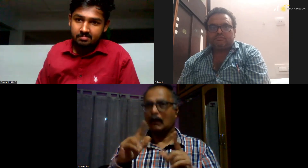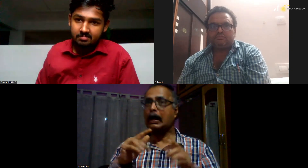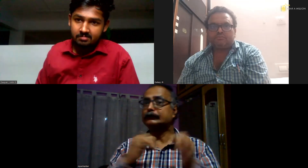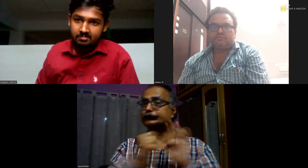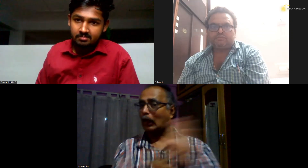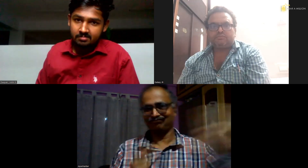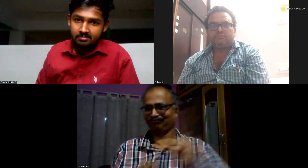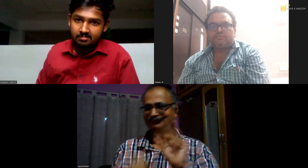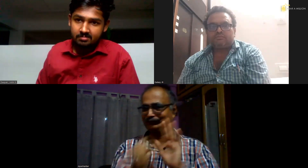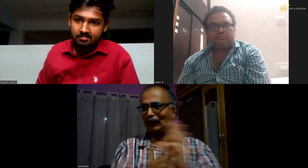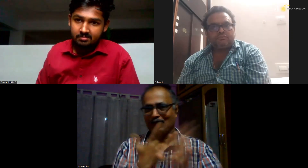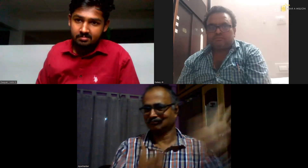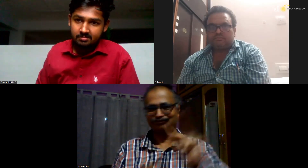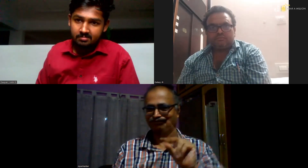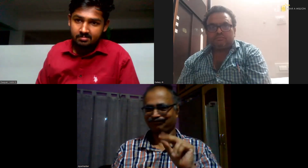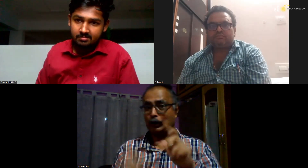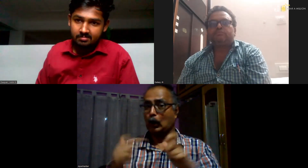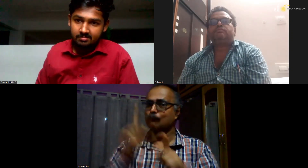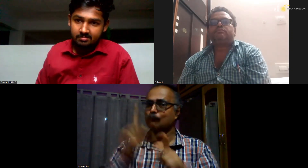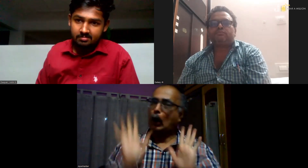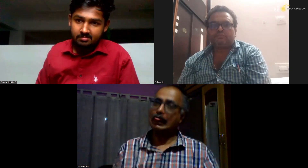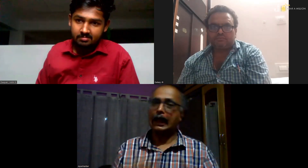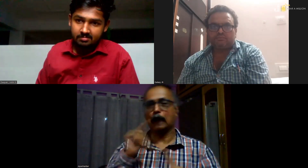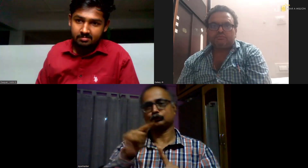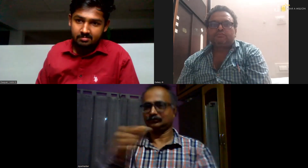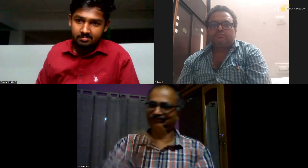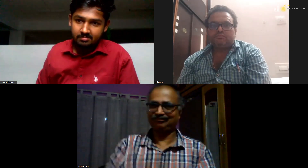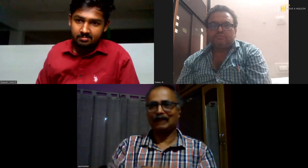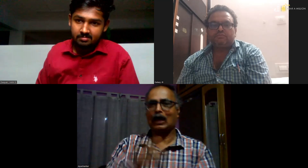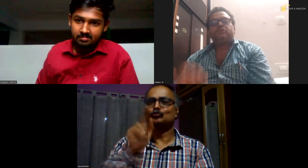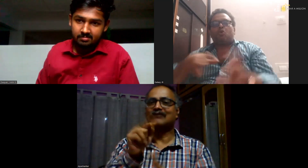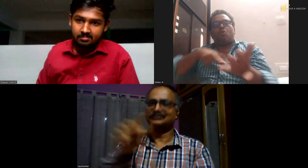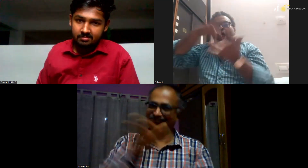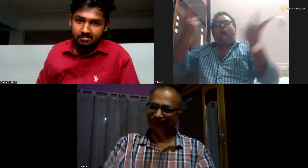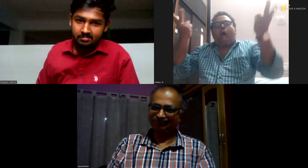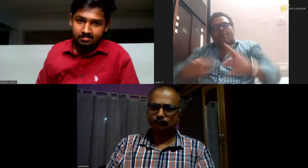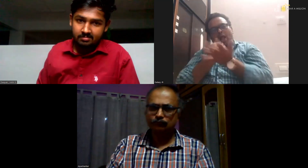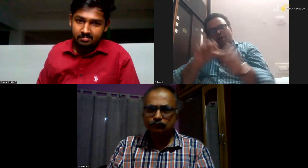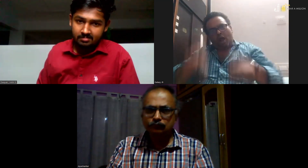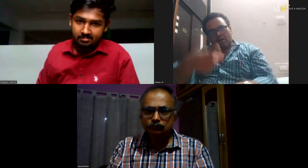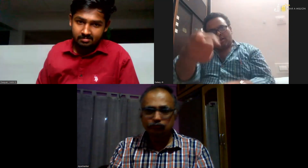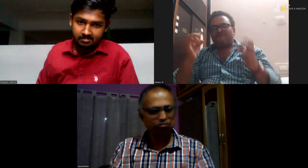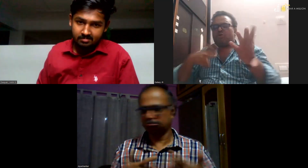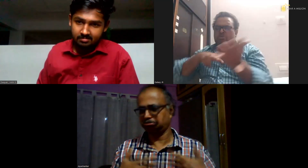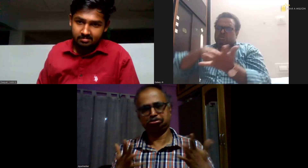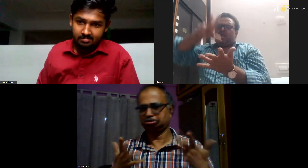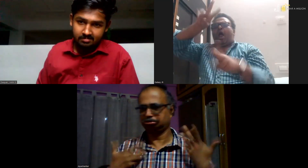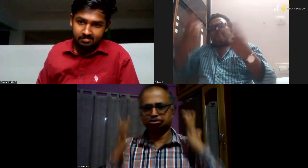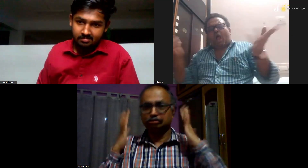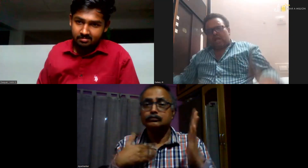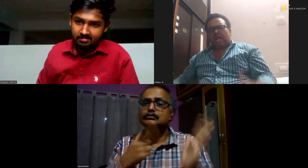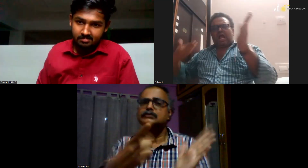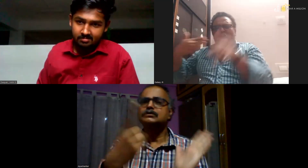like one-to-one interaction with the company. So I get some bonus kind of